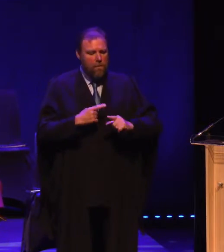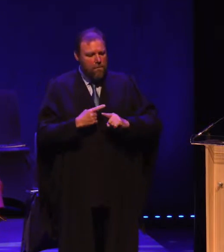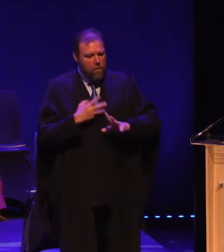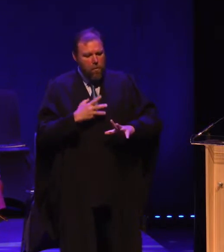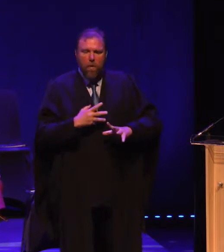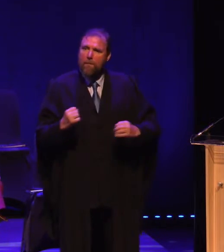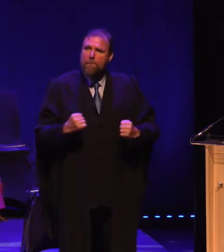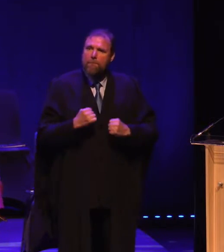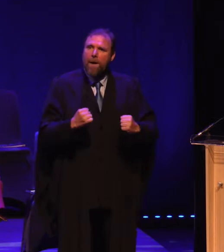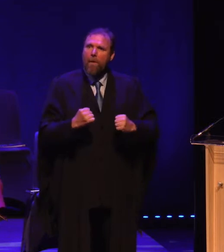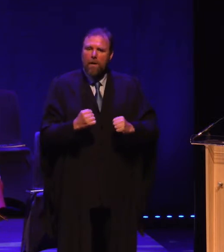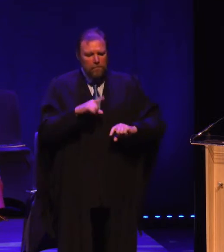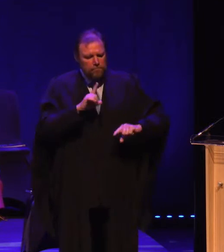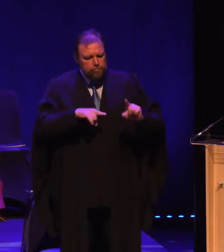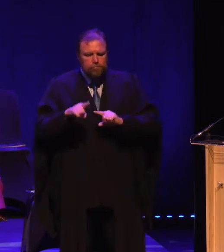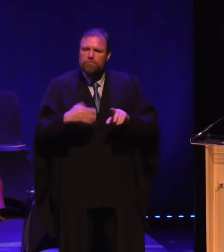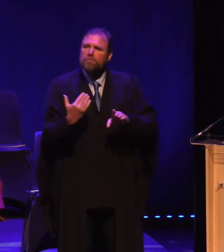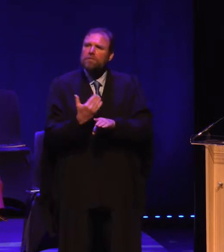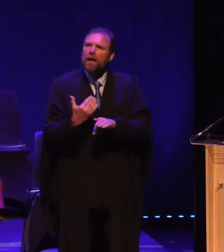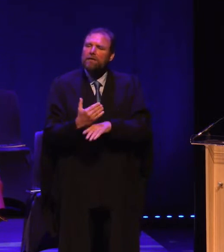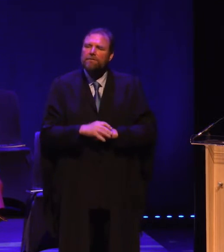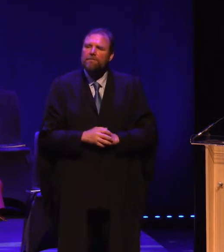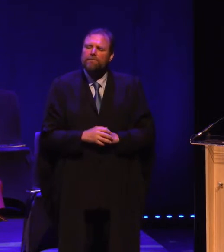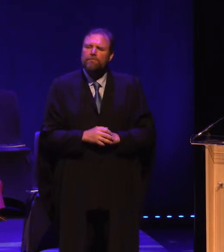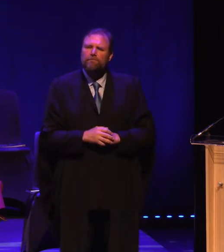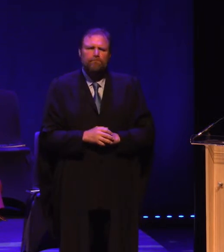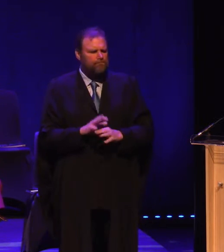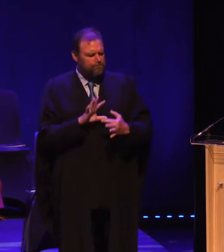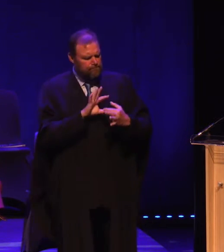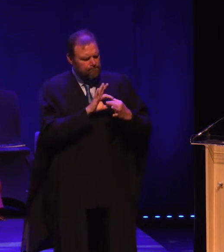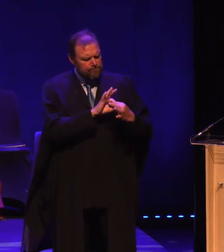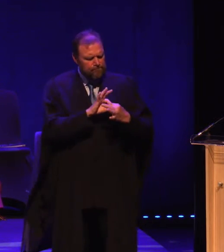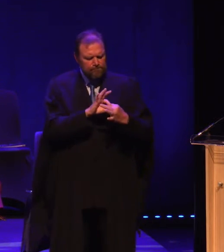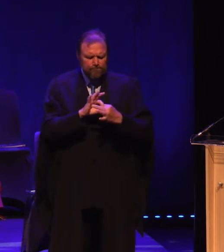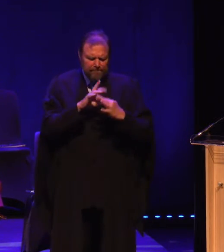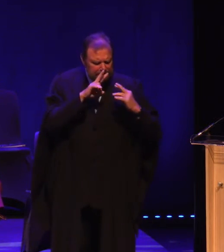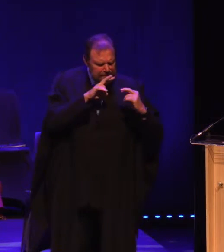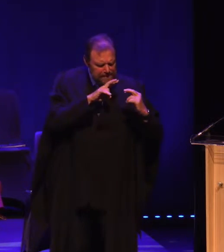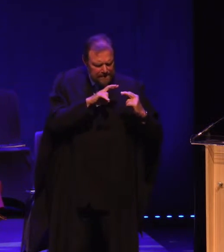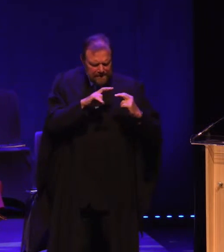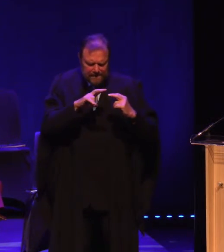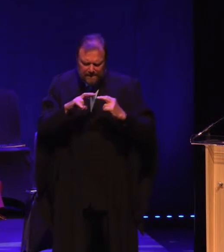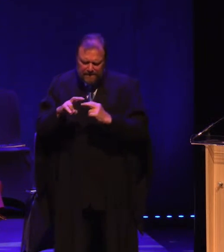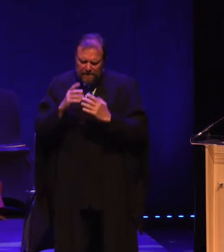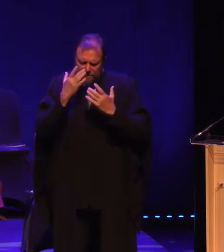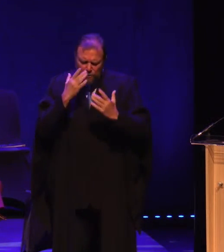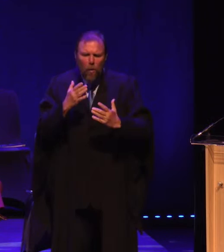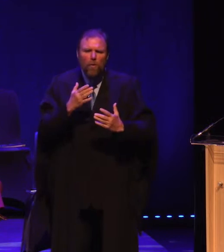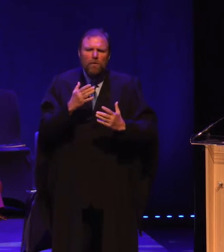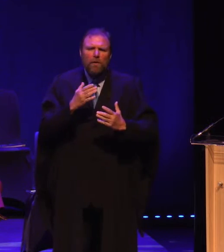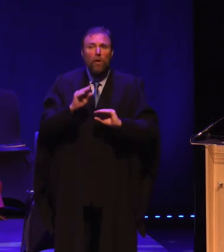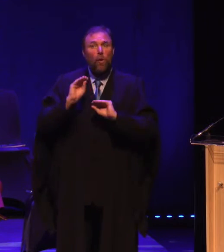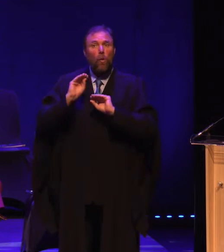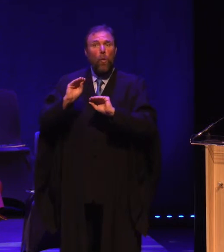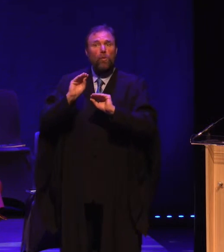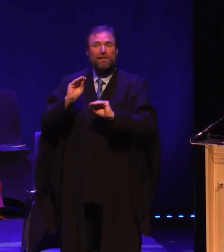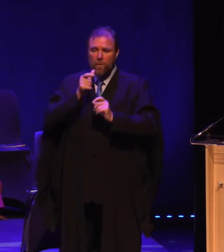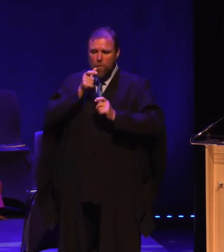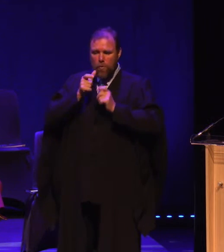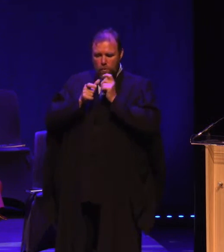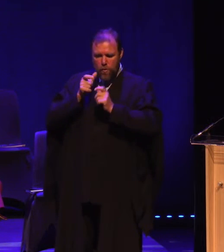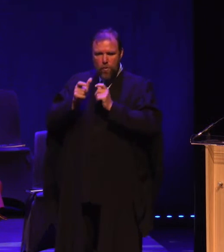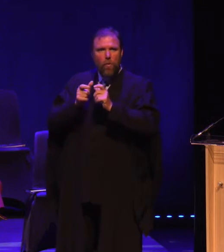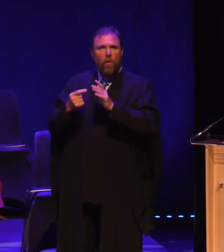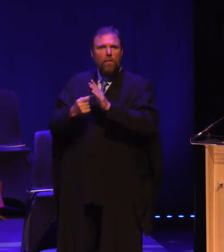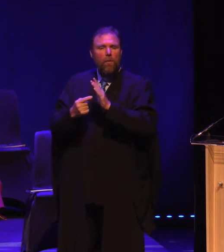range of tasks. An interlinking series of studies demonstrated that the words that coaches use are important,